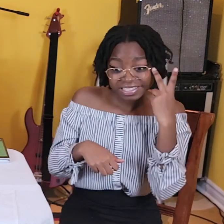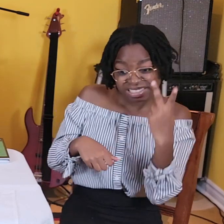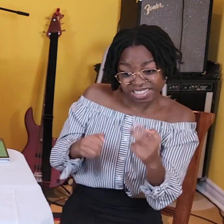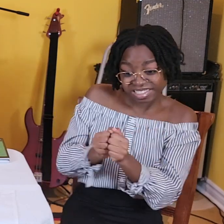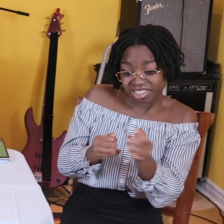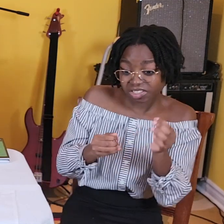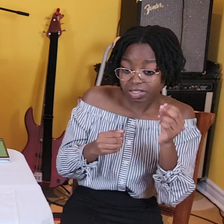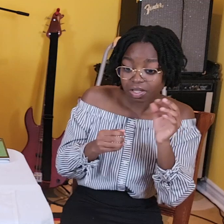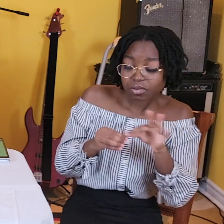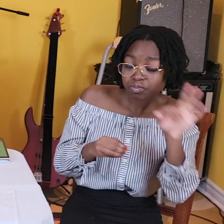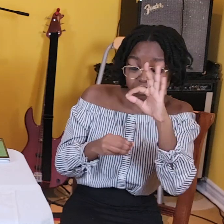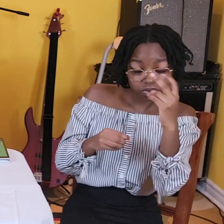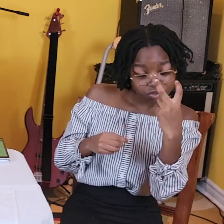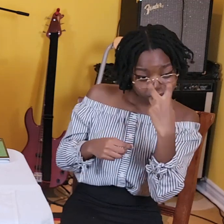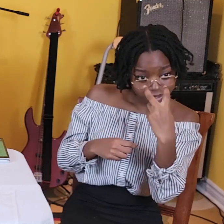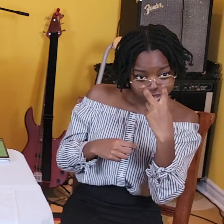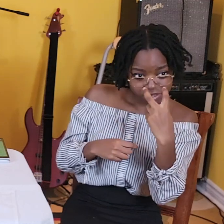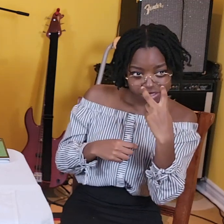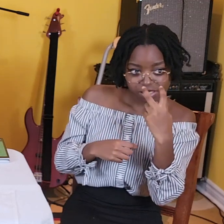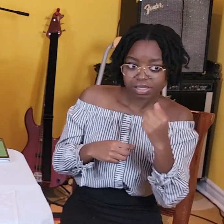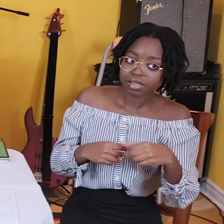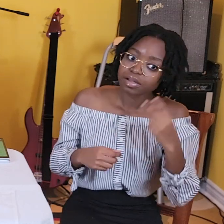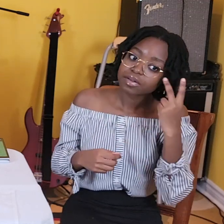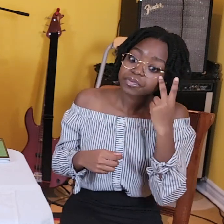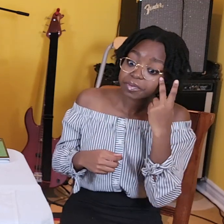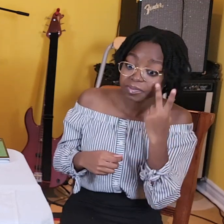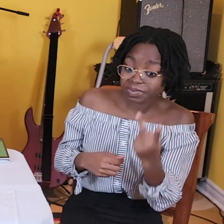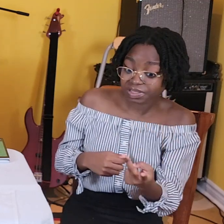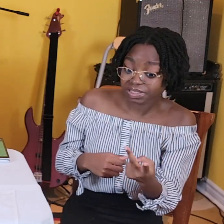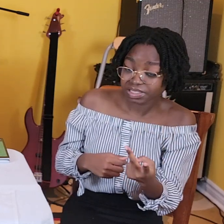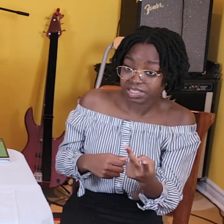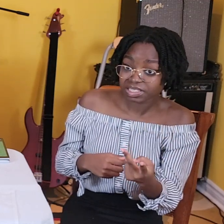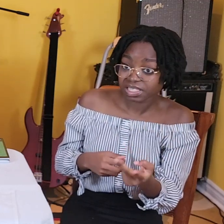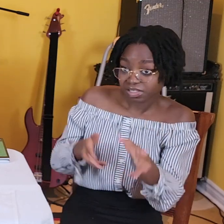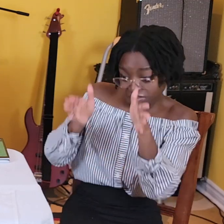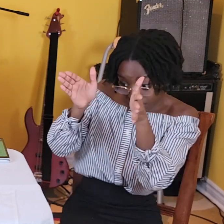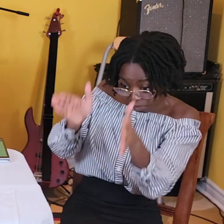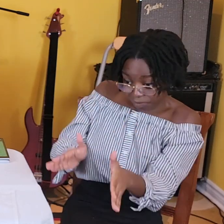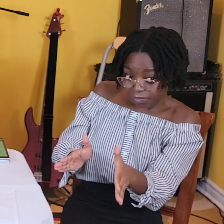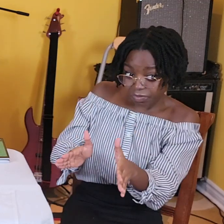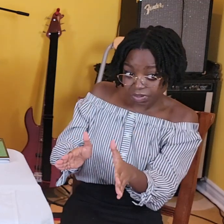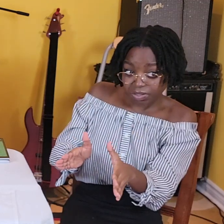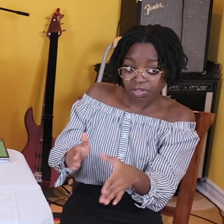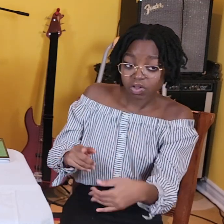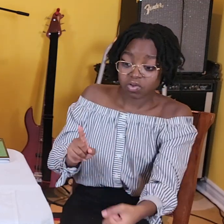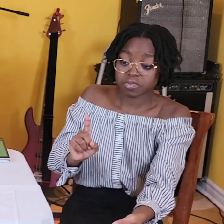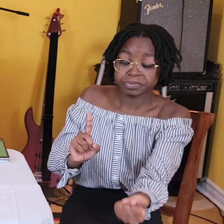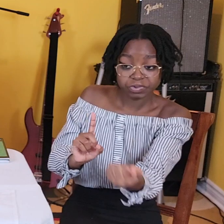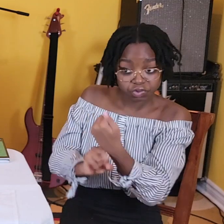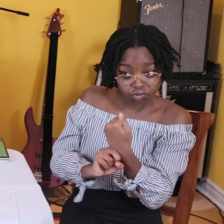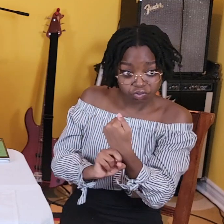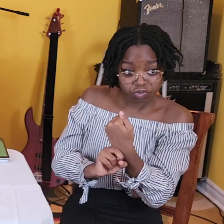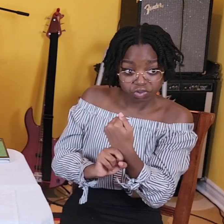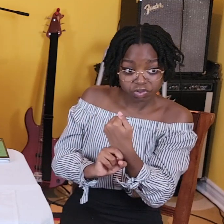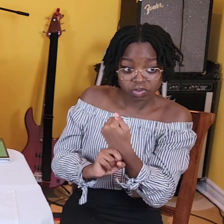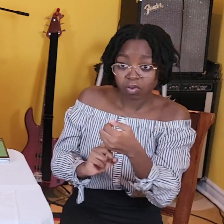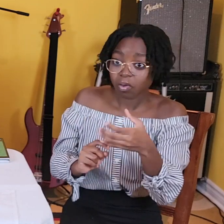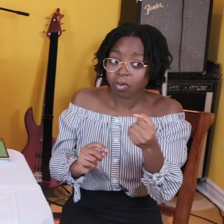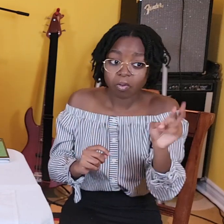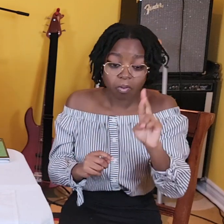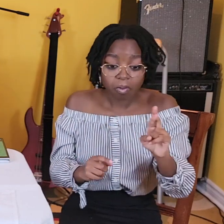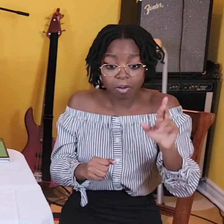eyes. And what we see is that the individual who is betraying us, the individual who's undermining us,